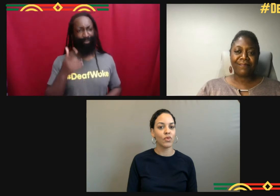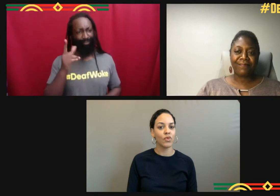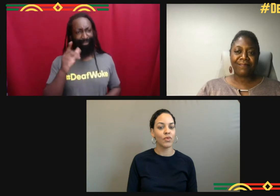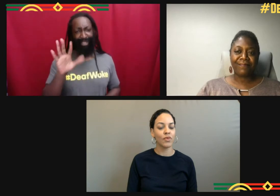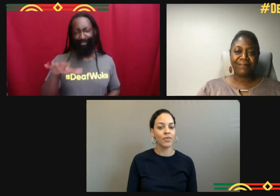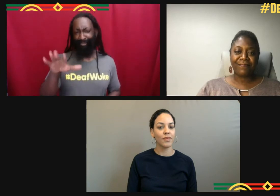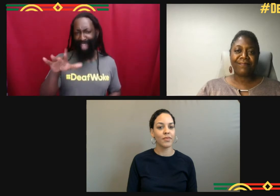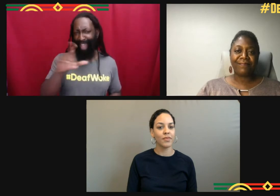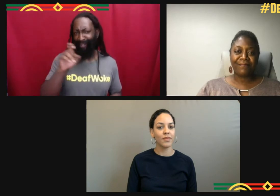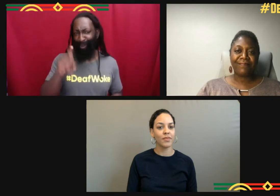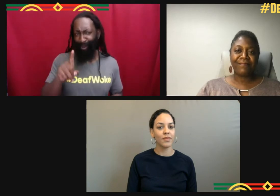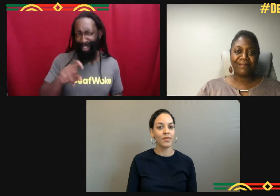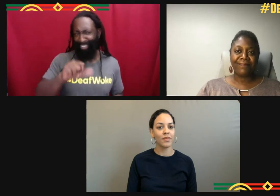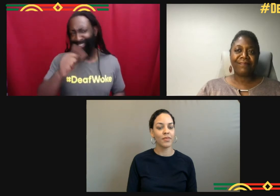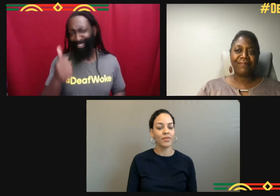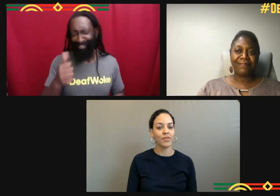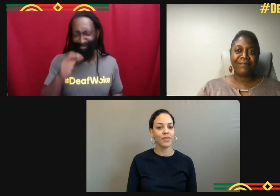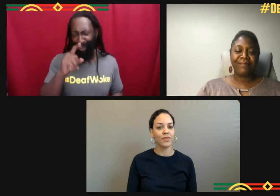world today.